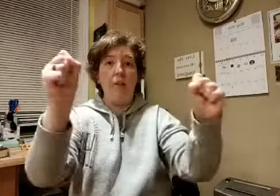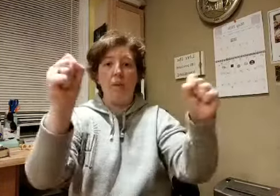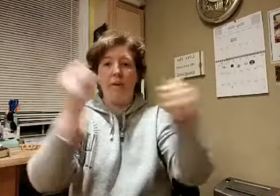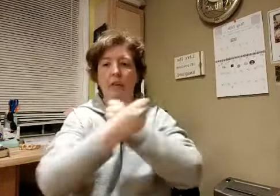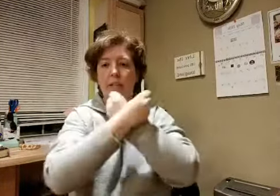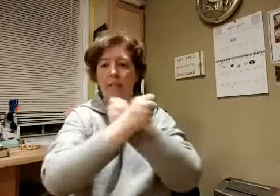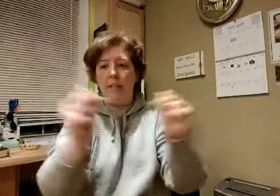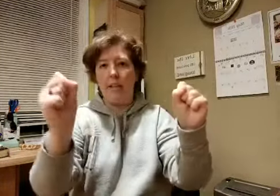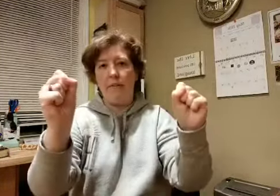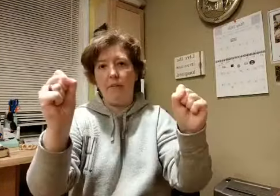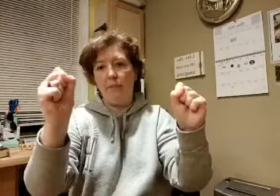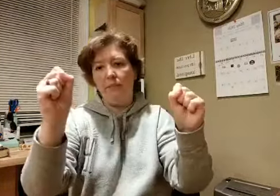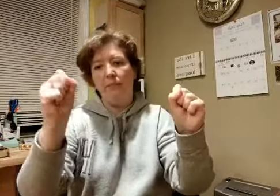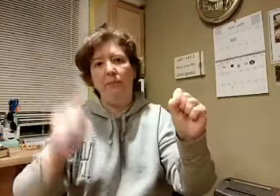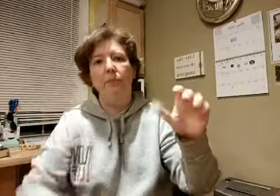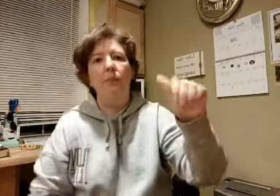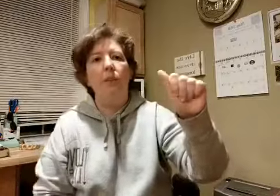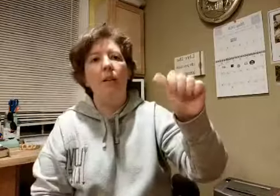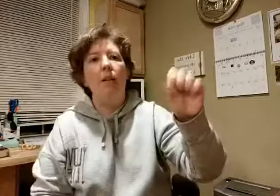free. Save.